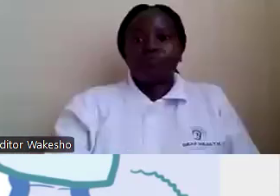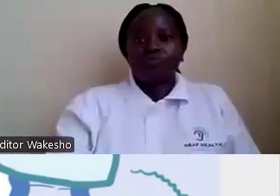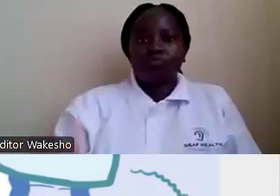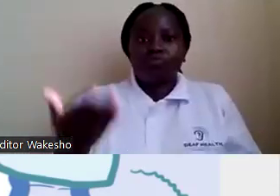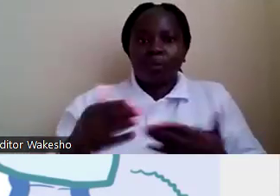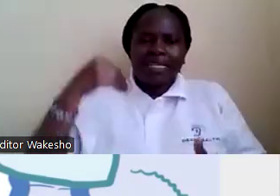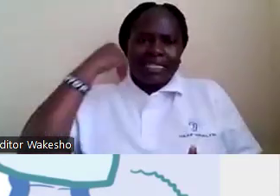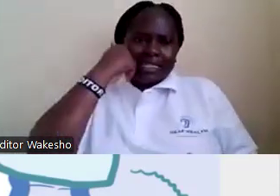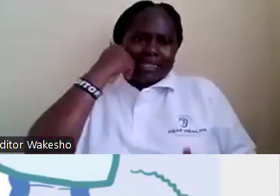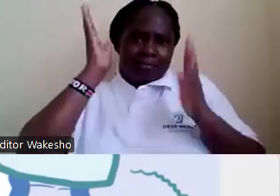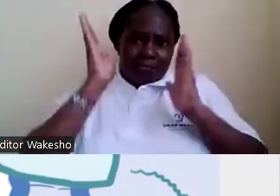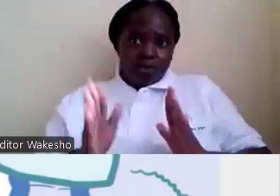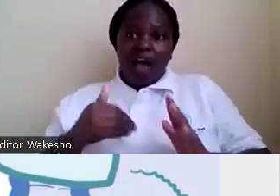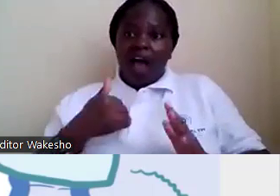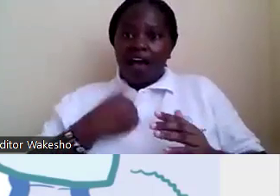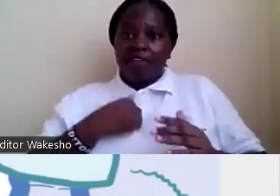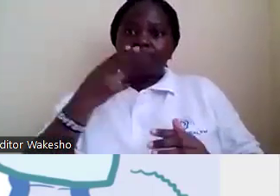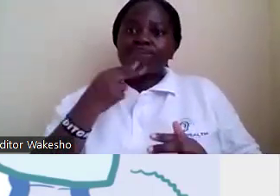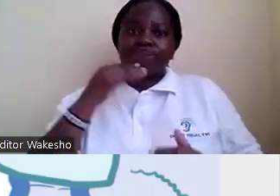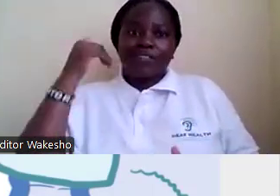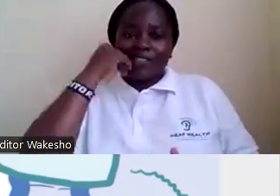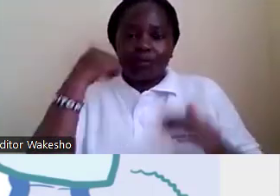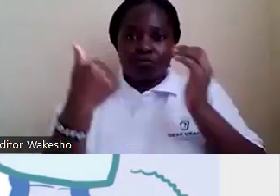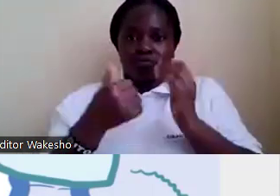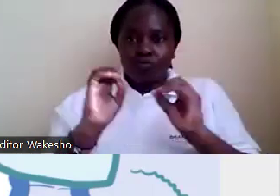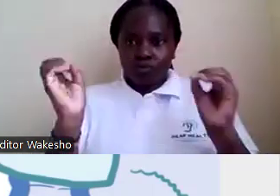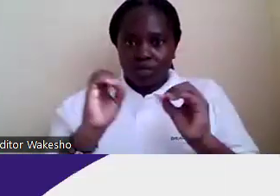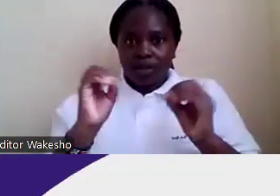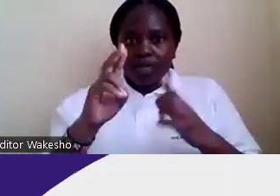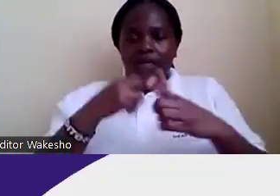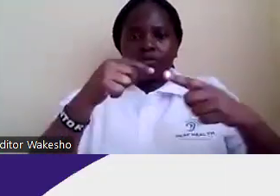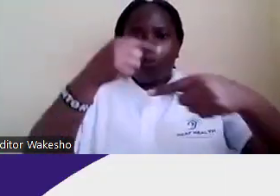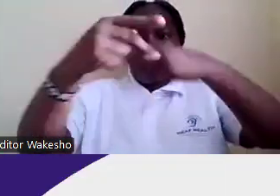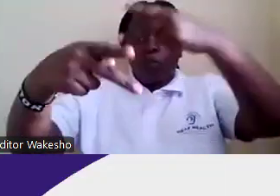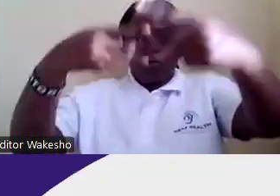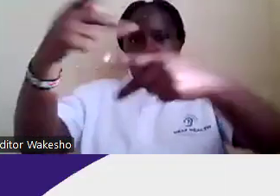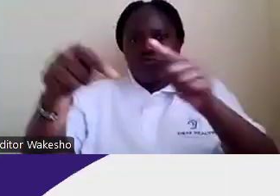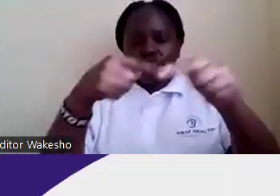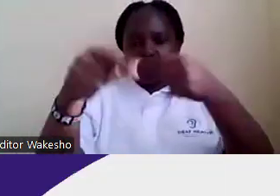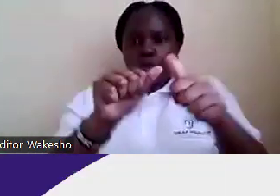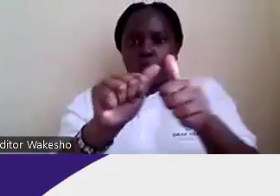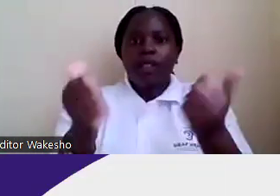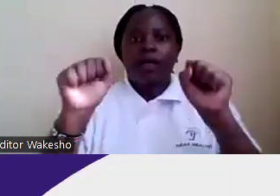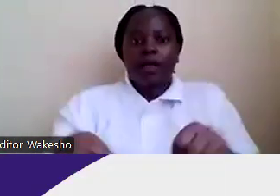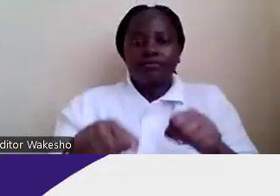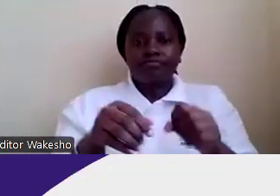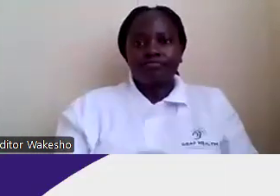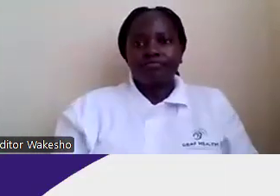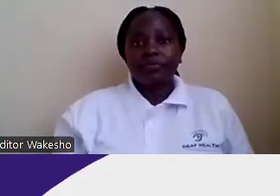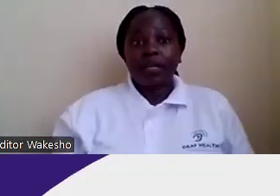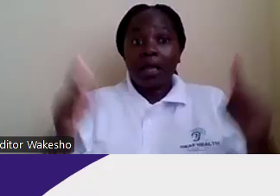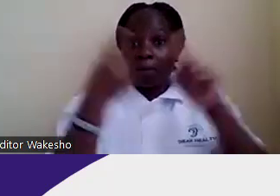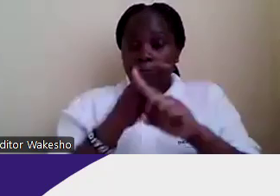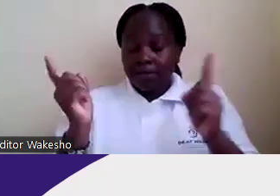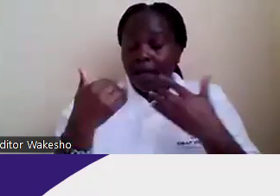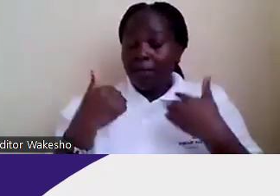have diabetes, this is how the process should run. But now you can have a situation